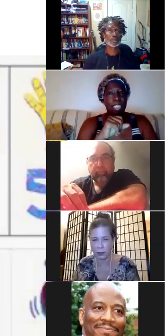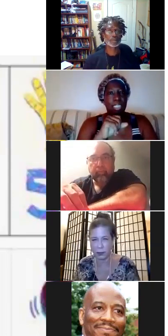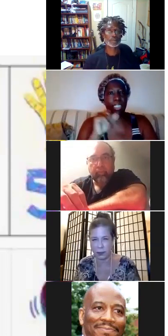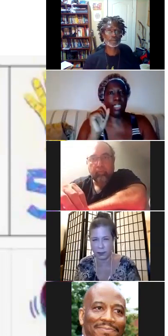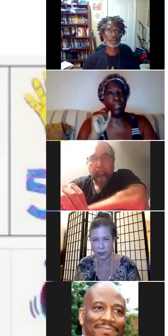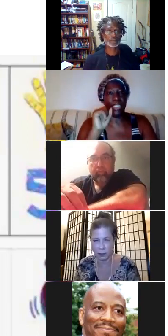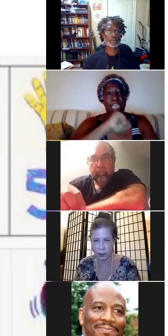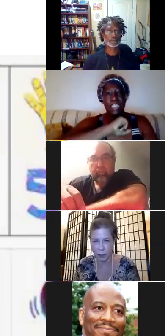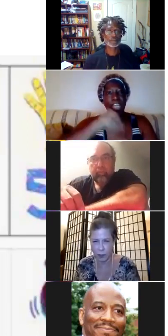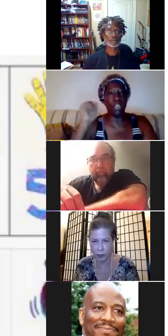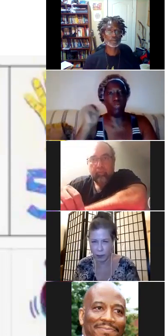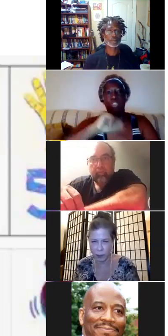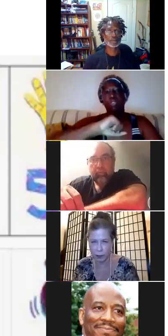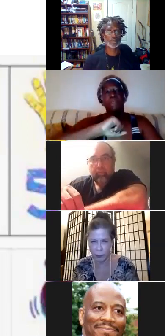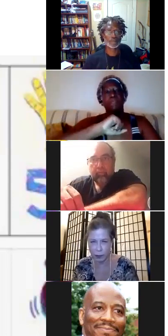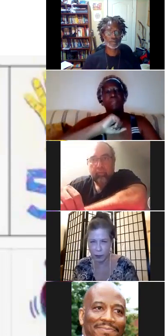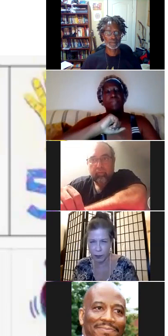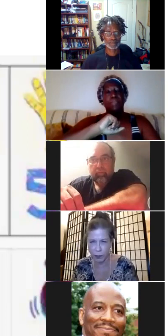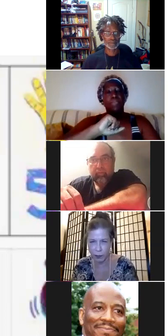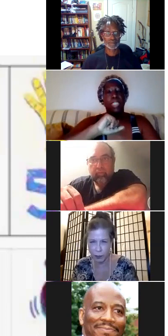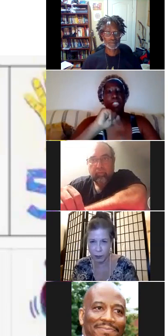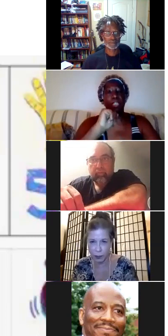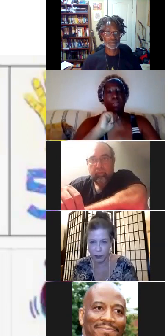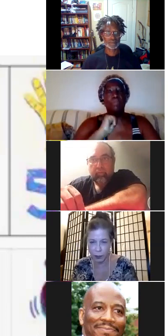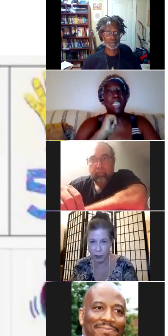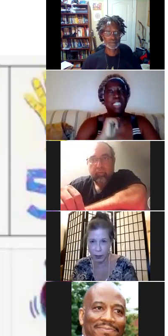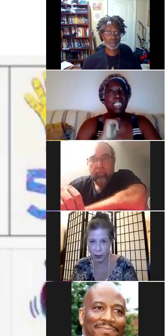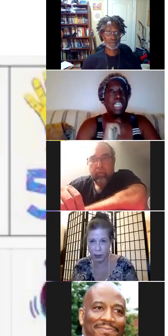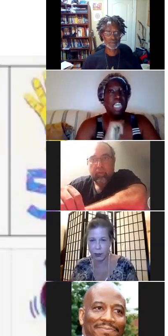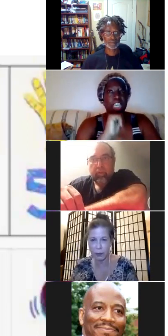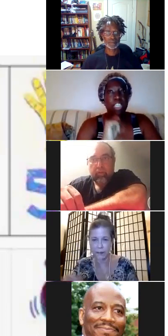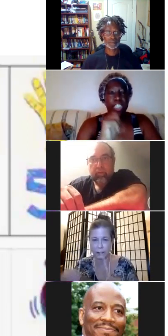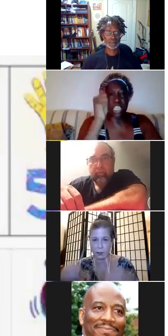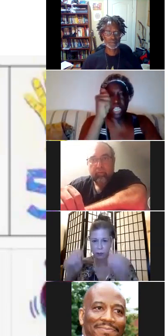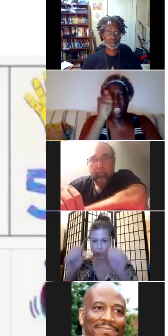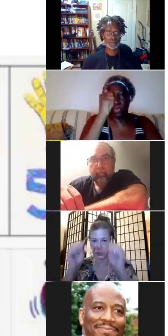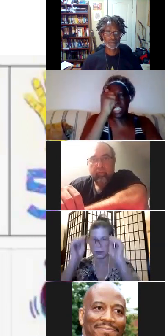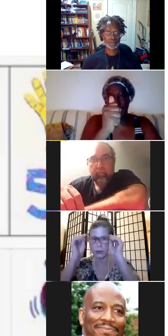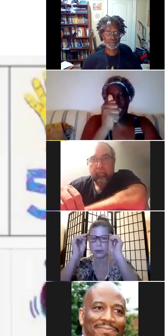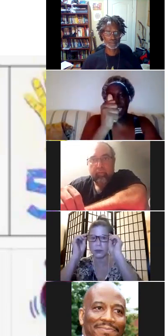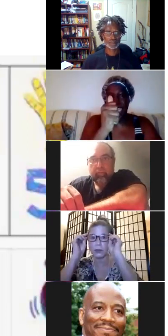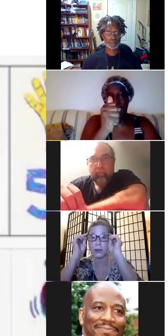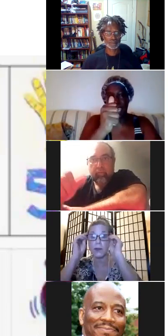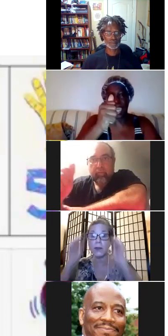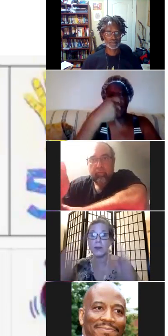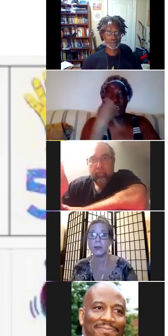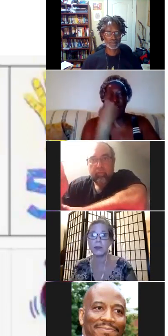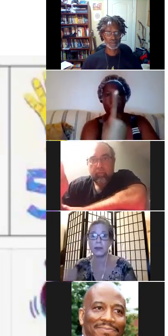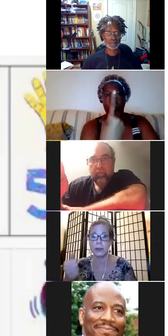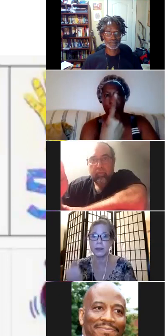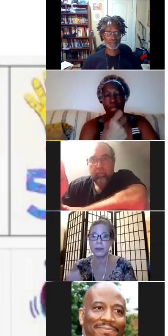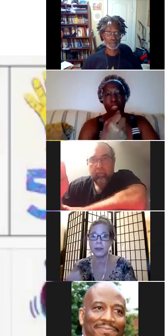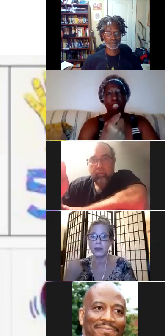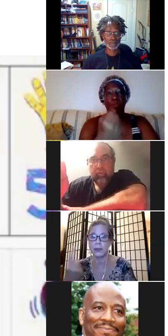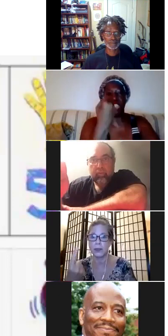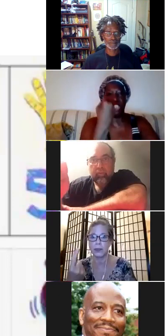And it goes as follows. So basically, you're just going to do 10 and your